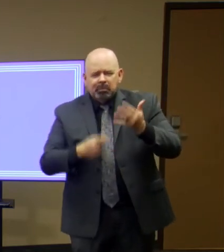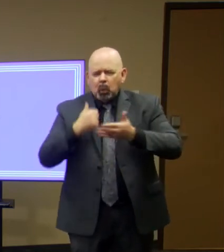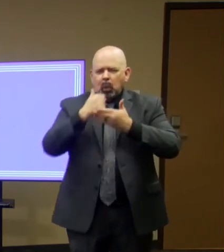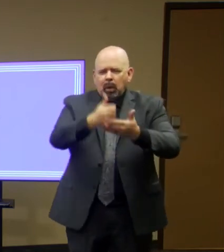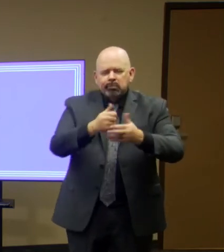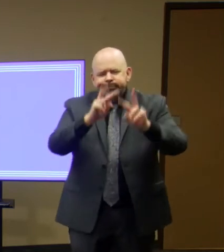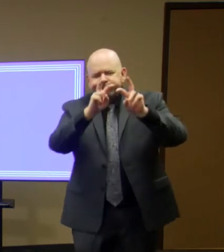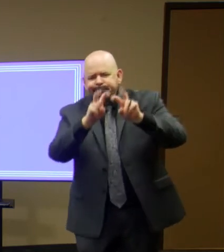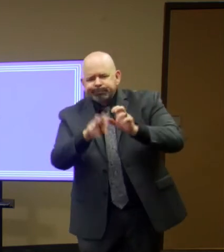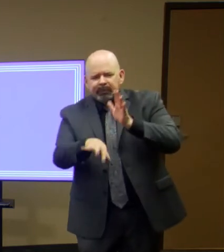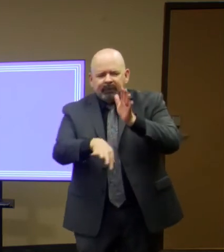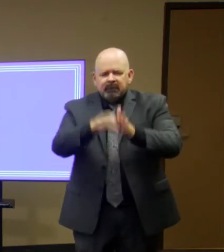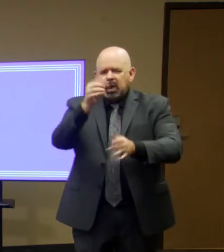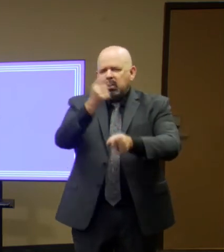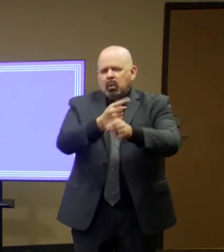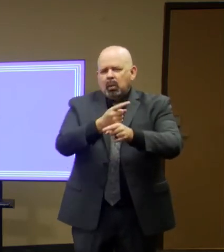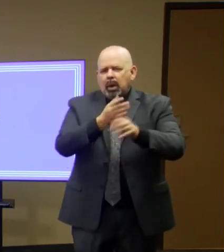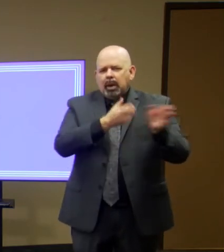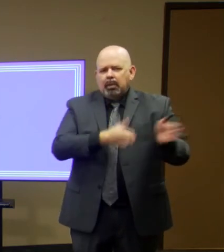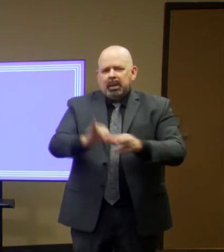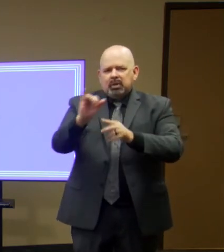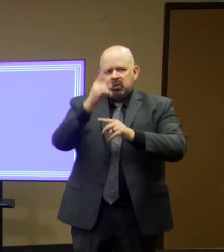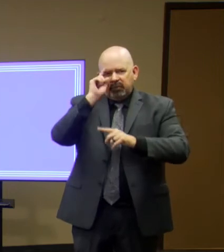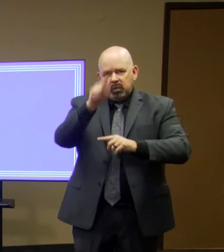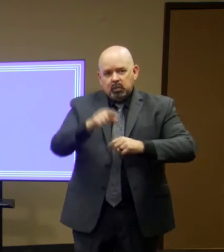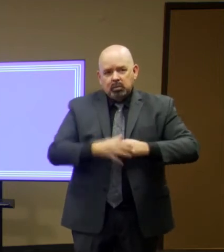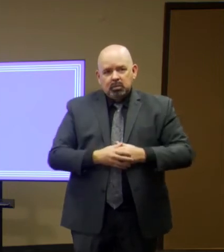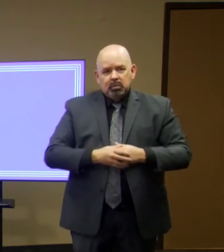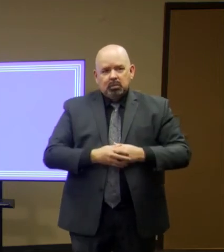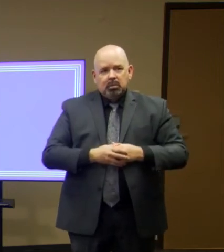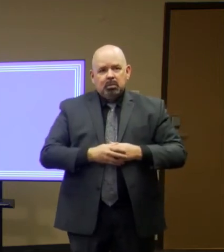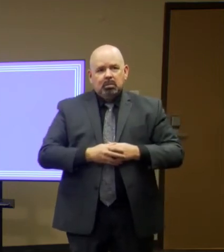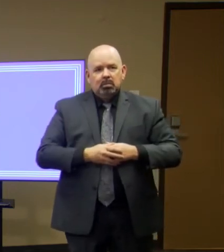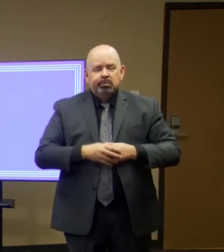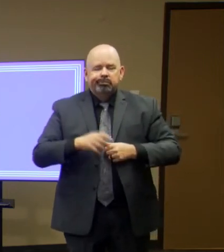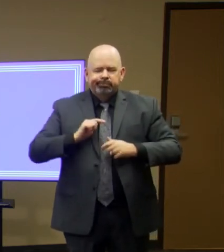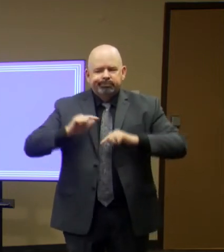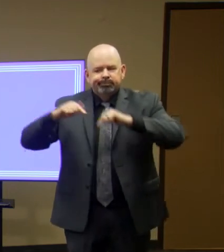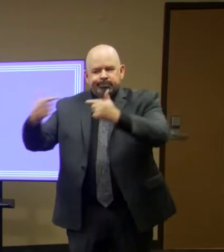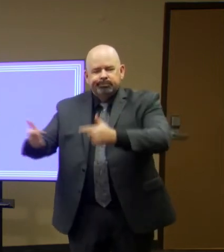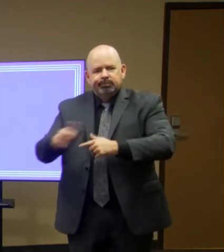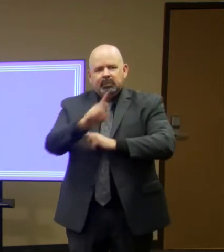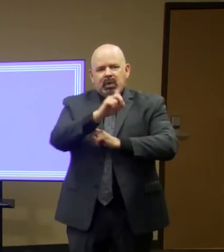Phil Wong. I'm my mask here.